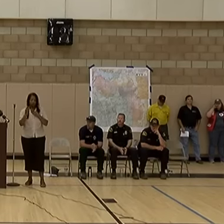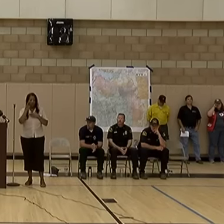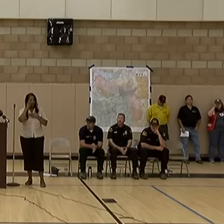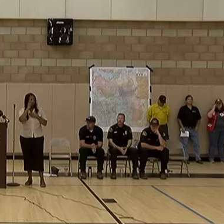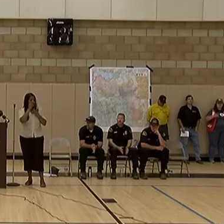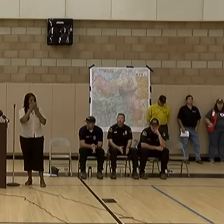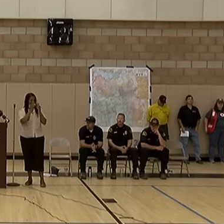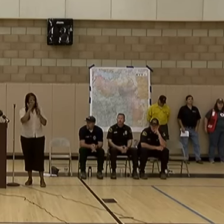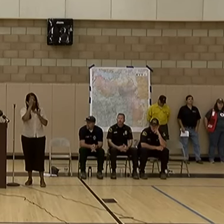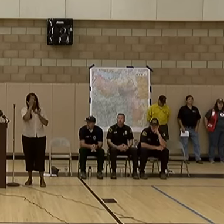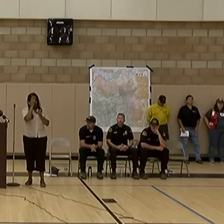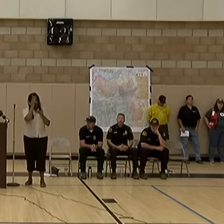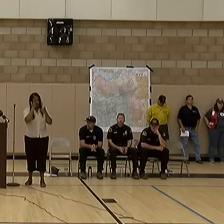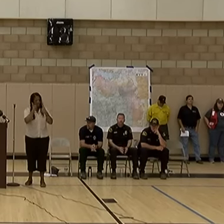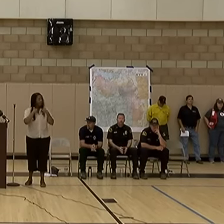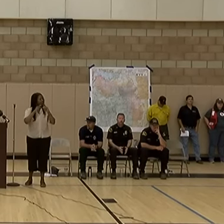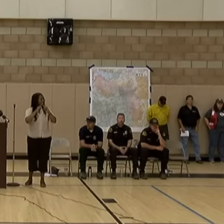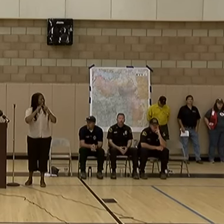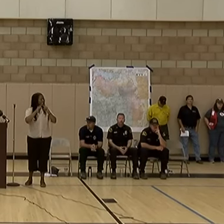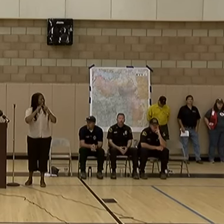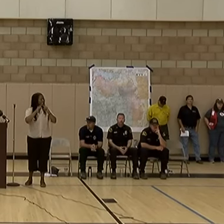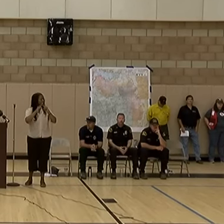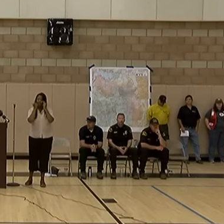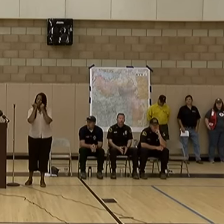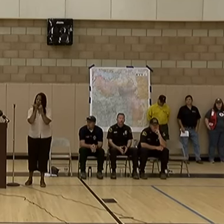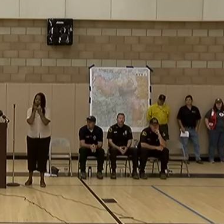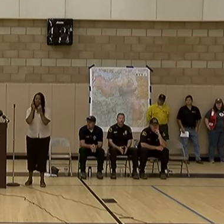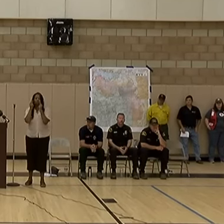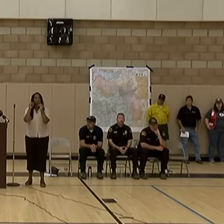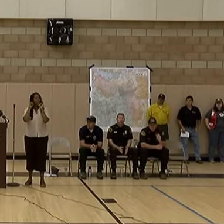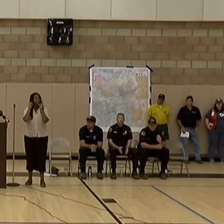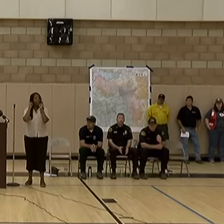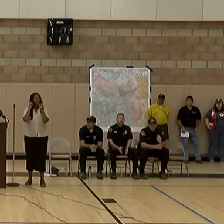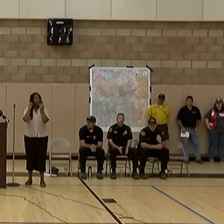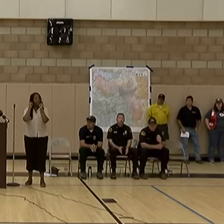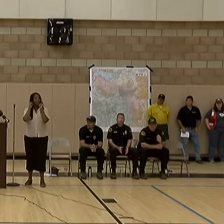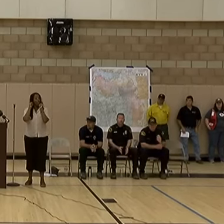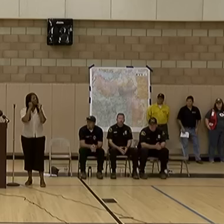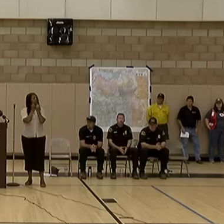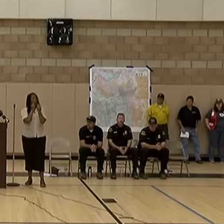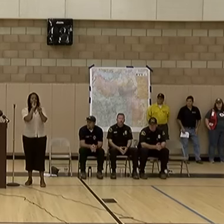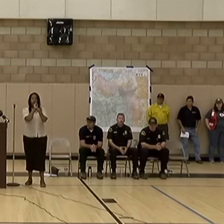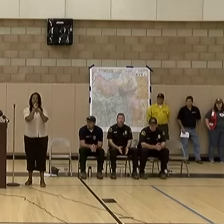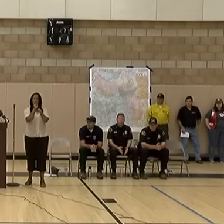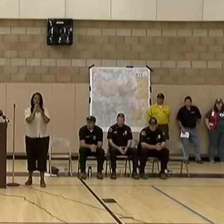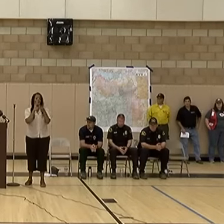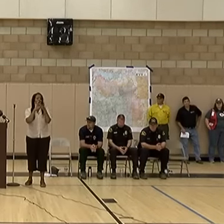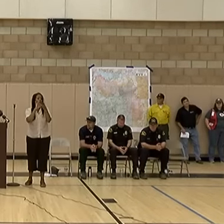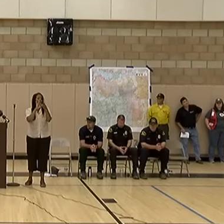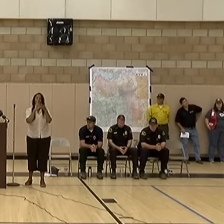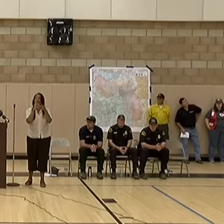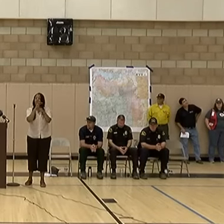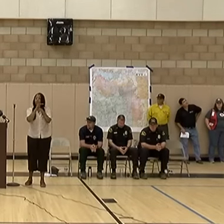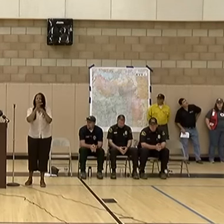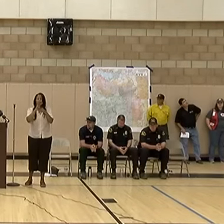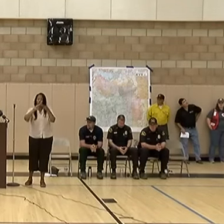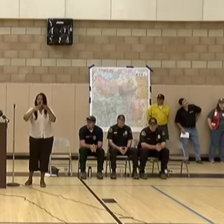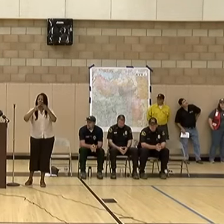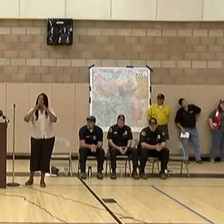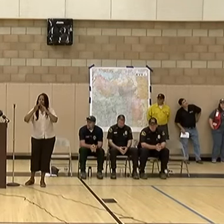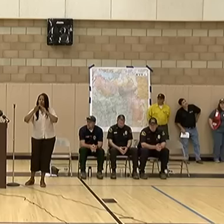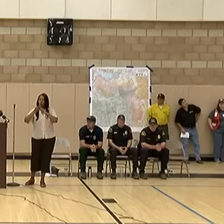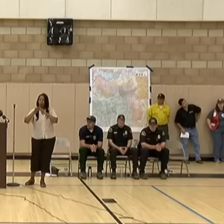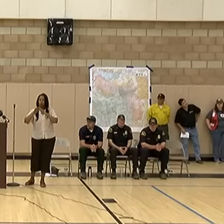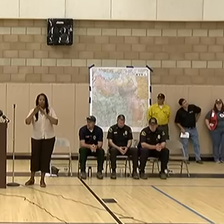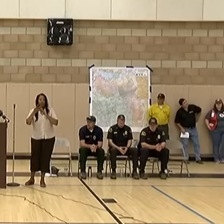different agencies that have that, but it's all about teamwork and cooperation and taking care of your neighbors, and be willing